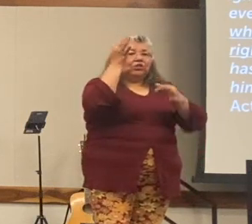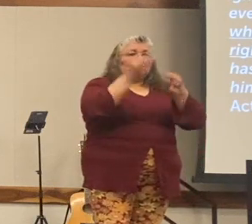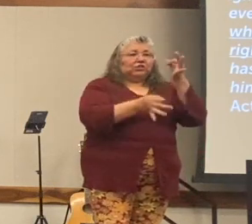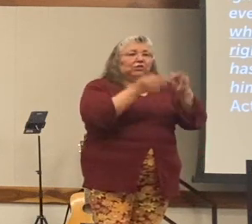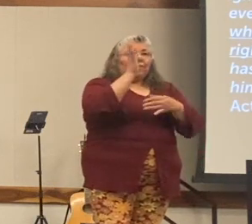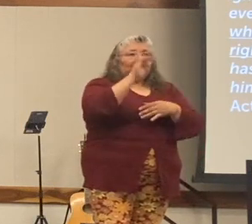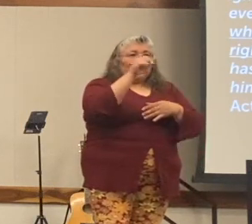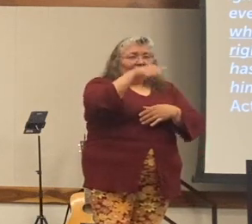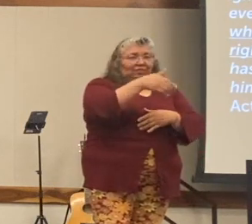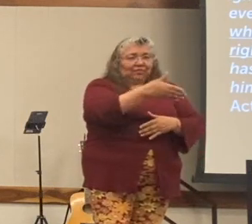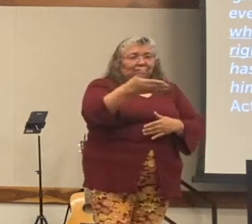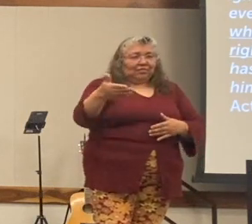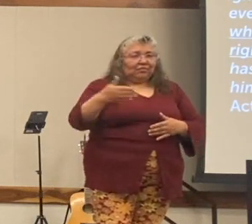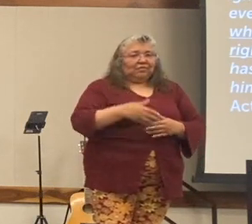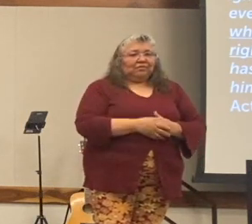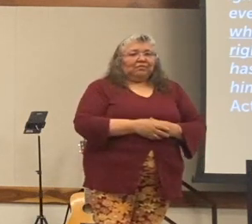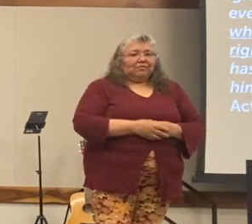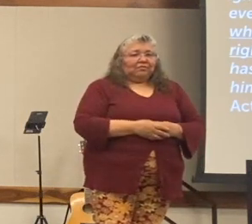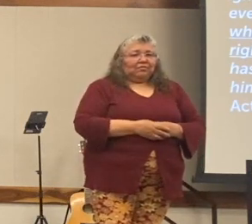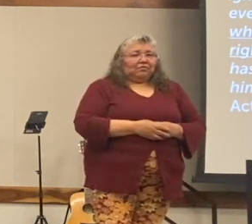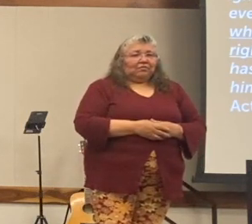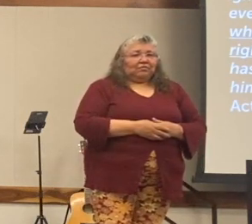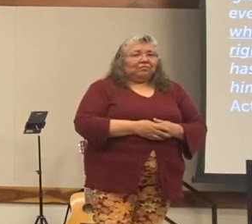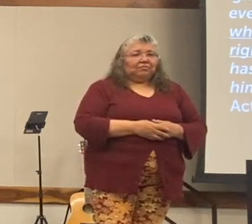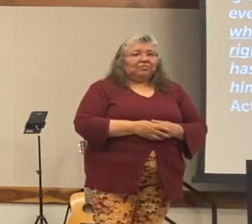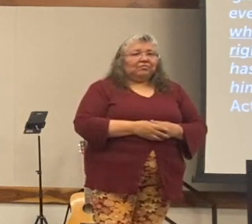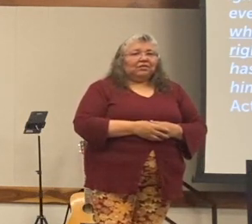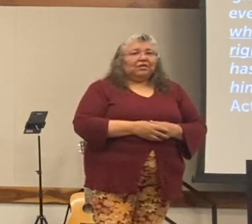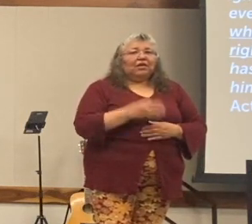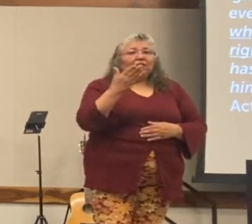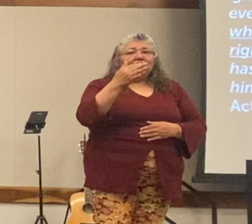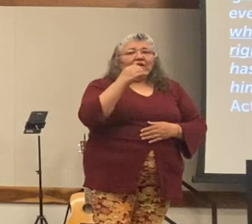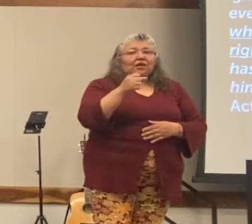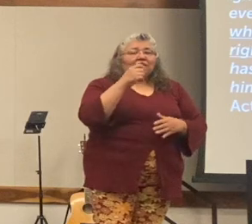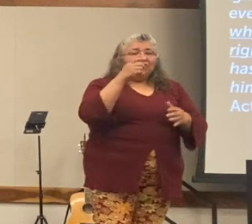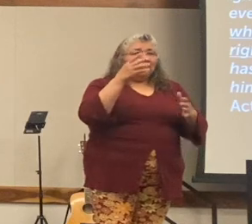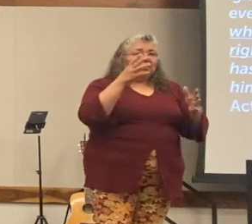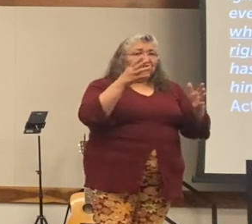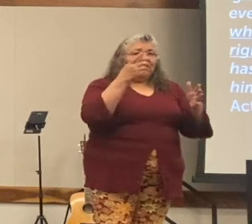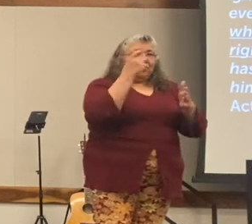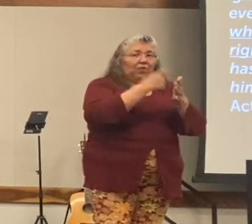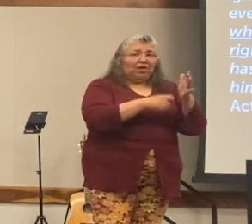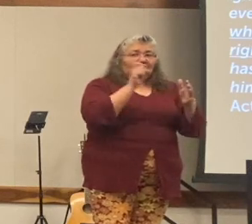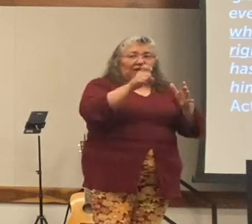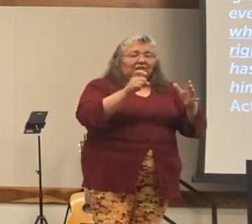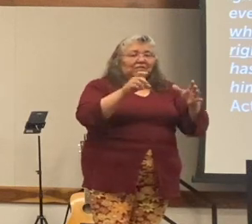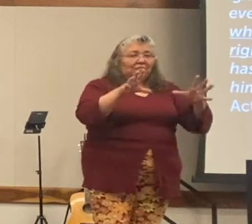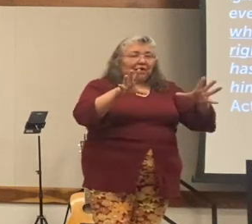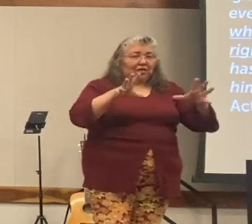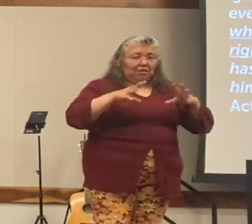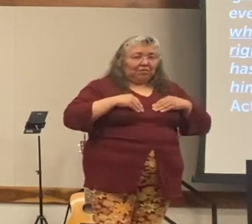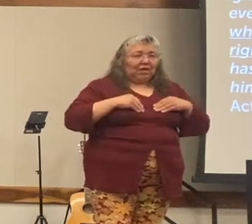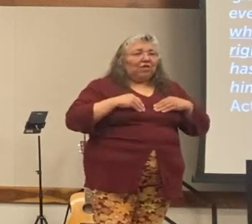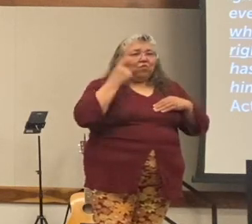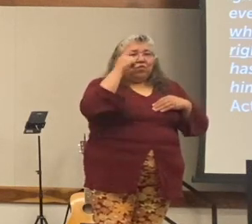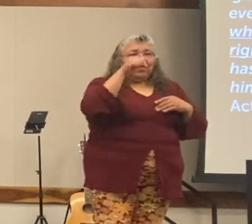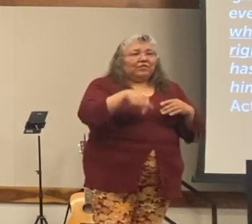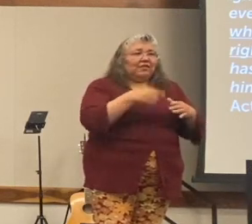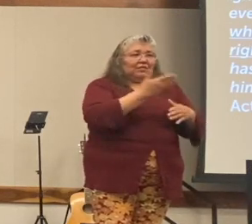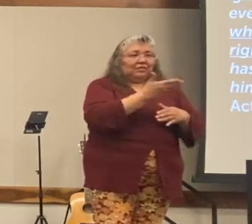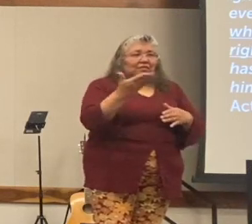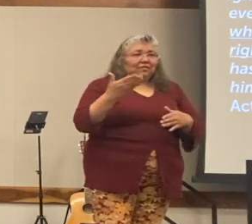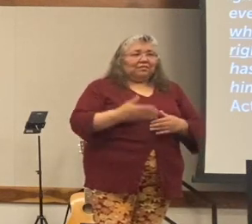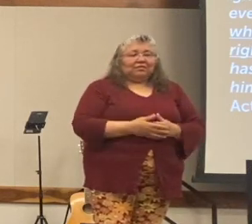buy those things. And there is a price that has to be paid for those